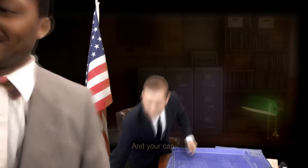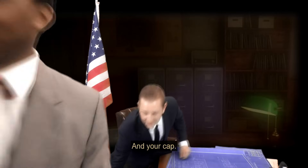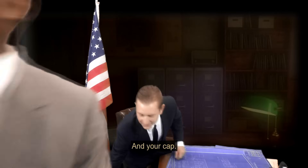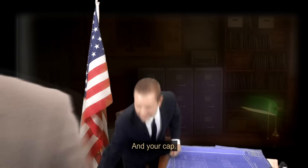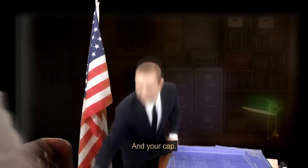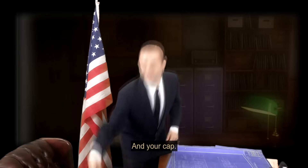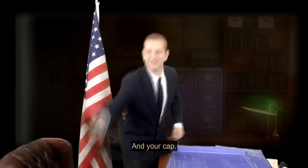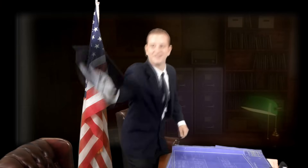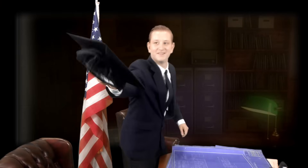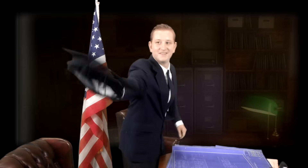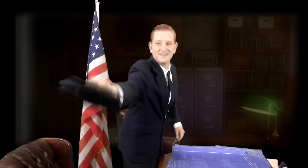And your cap.